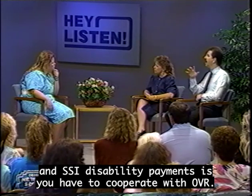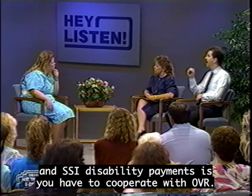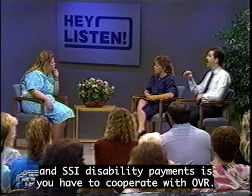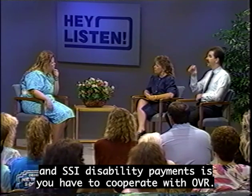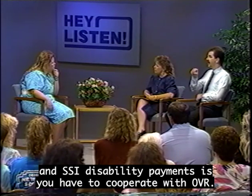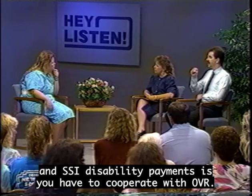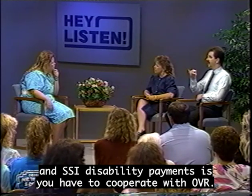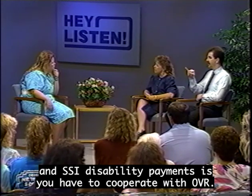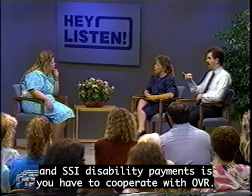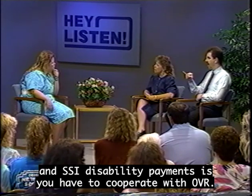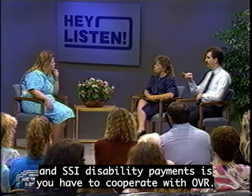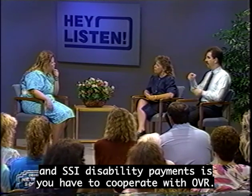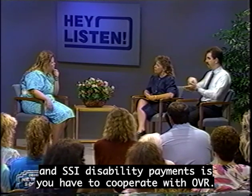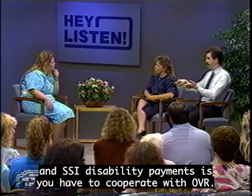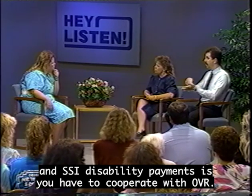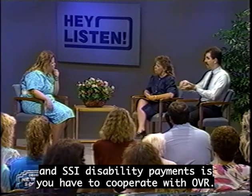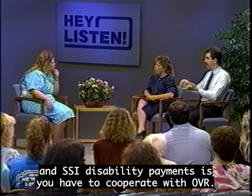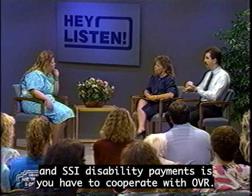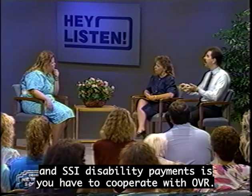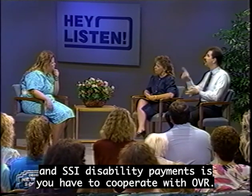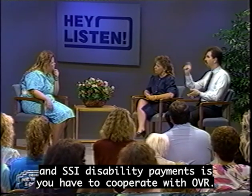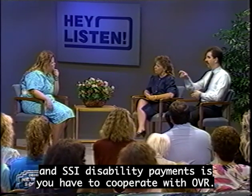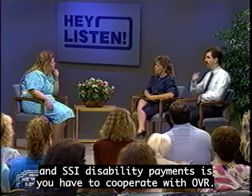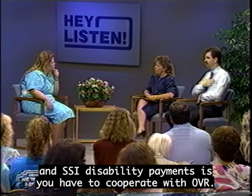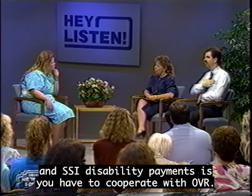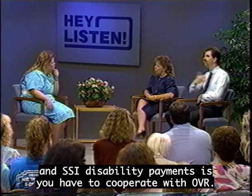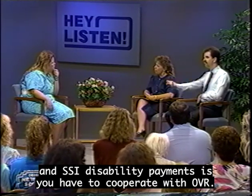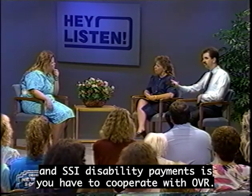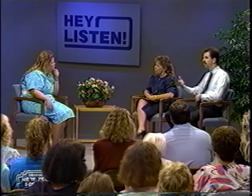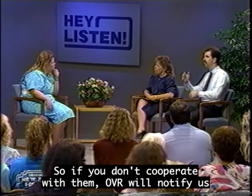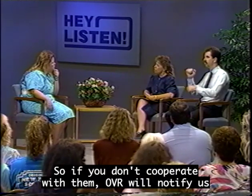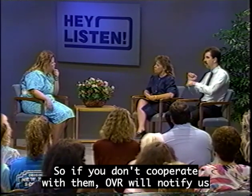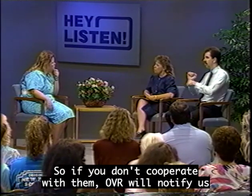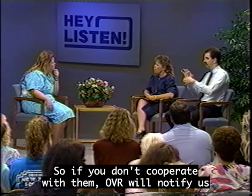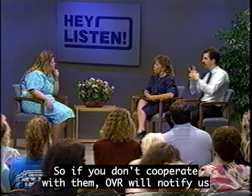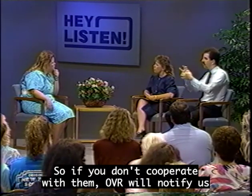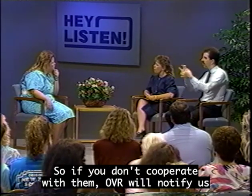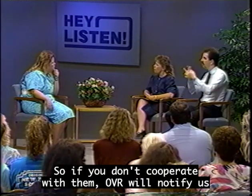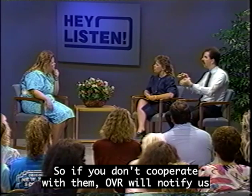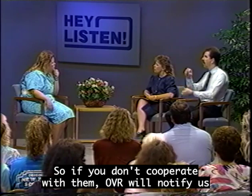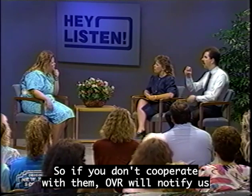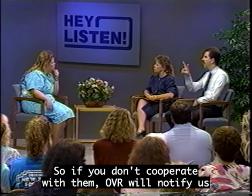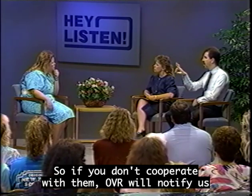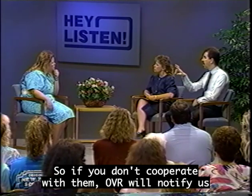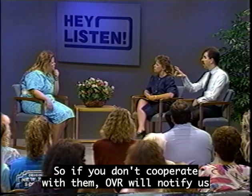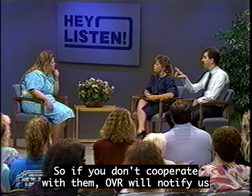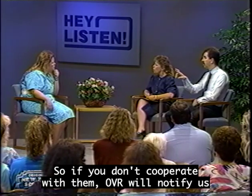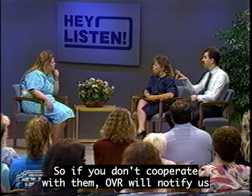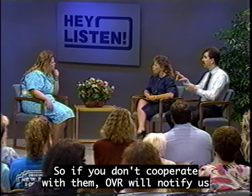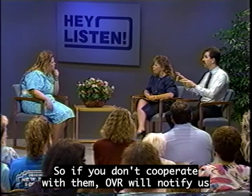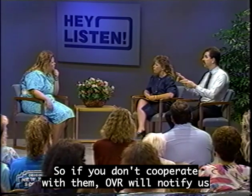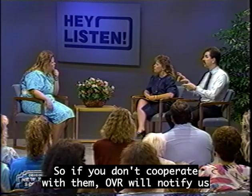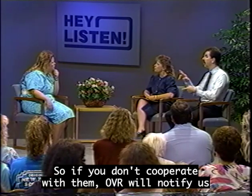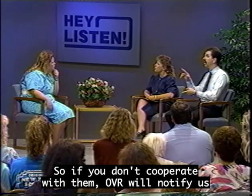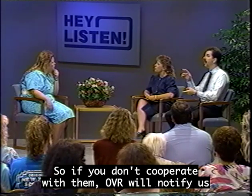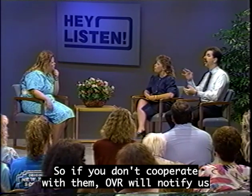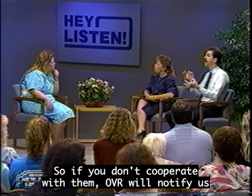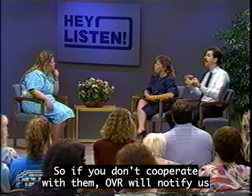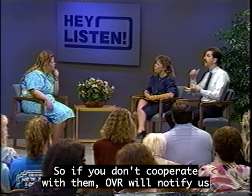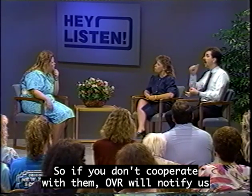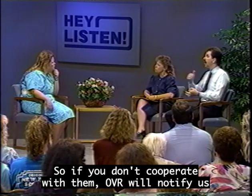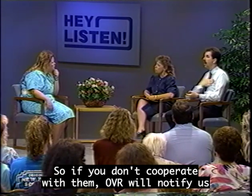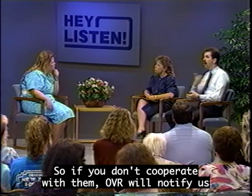SSI disability payments is you have to cooperate with OVR. So if OVR, if you don't cooperate with